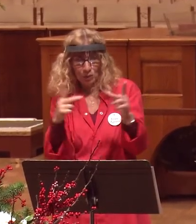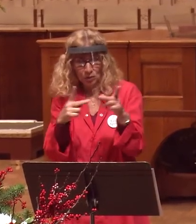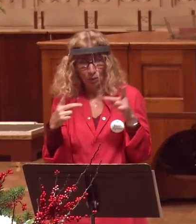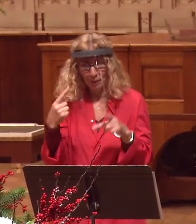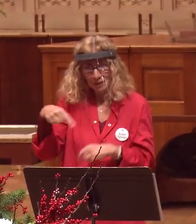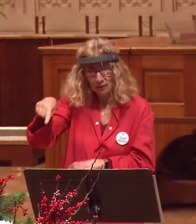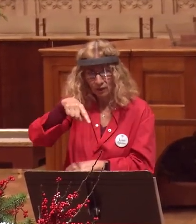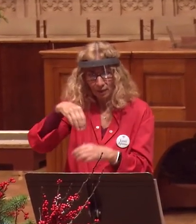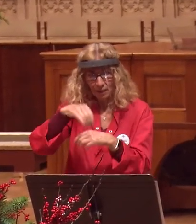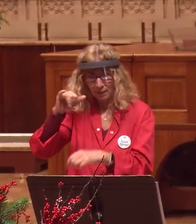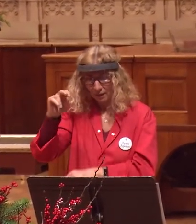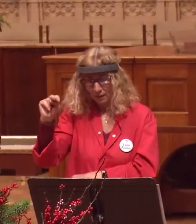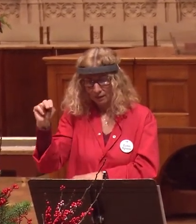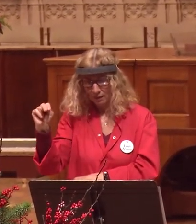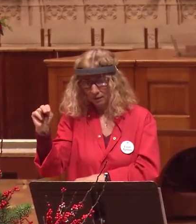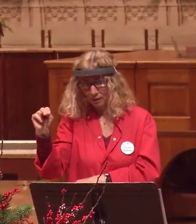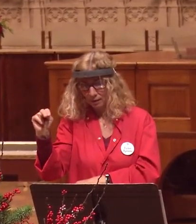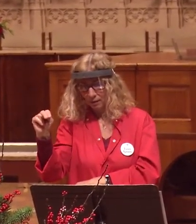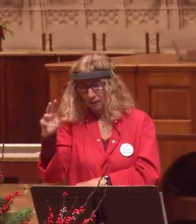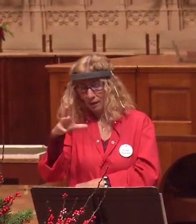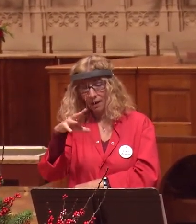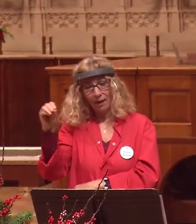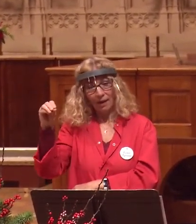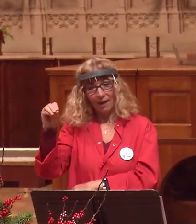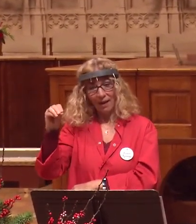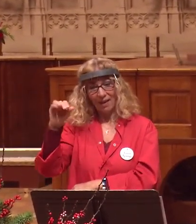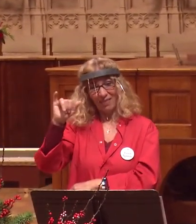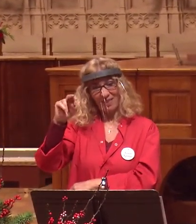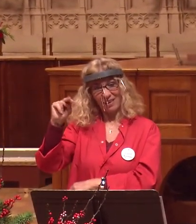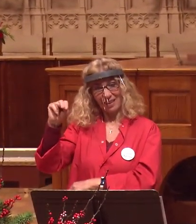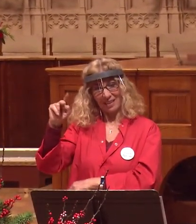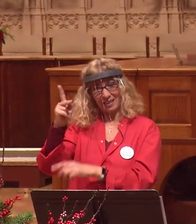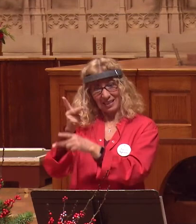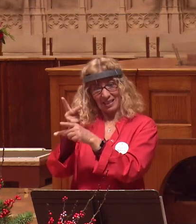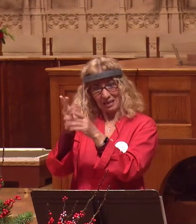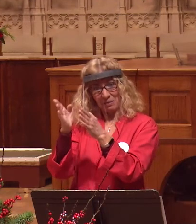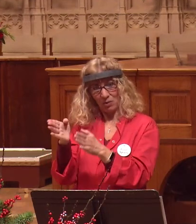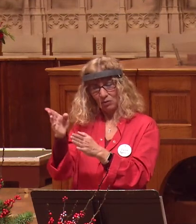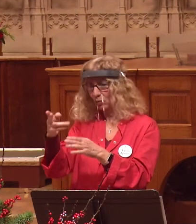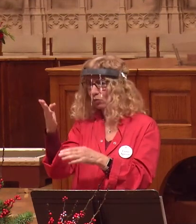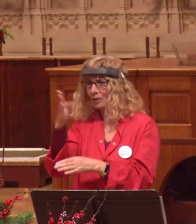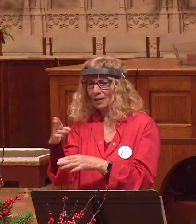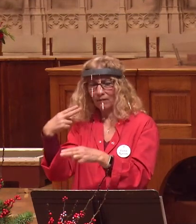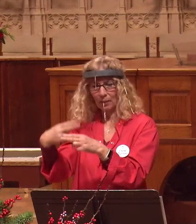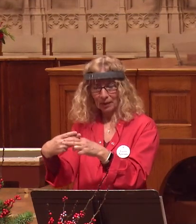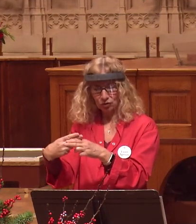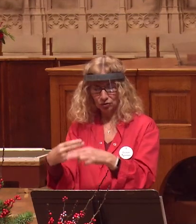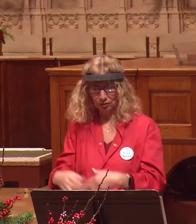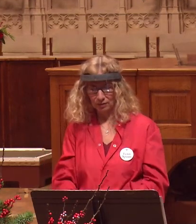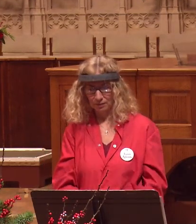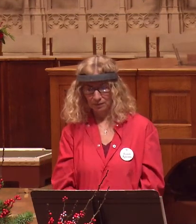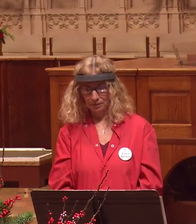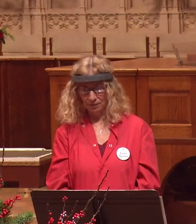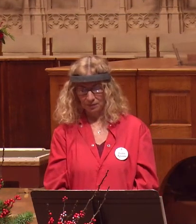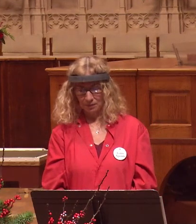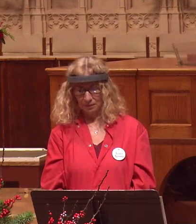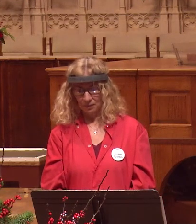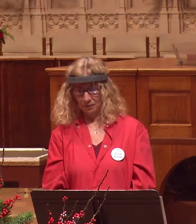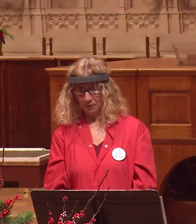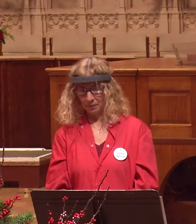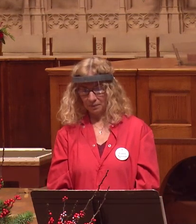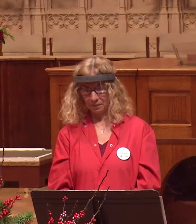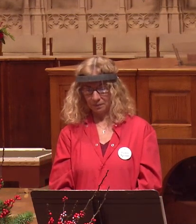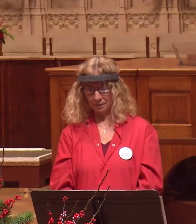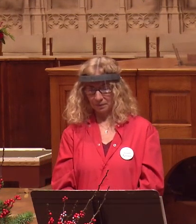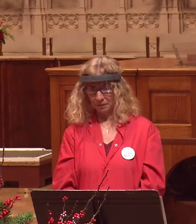inn, and the innkeeper is never mentioned. Lucas no nos da más detalles.